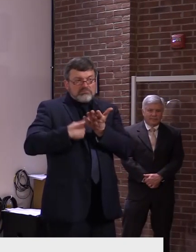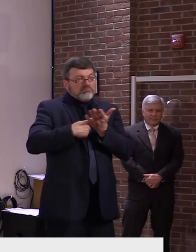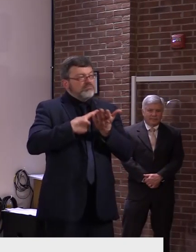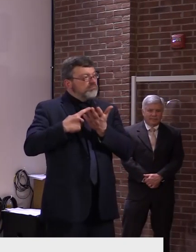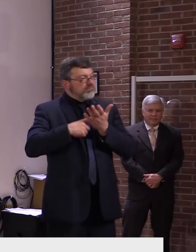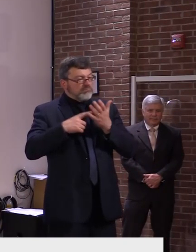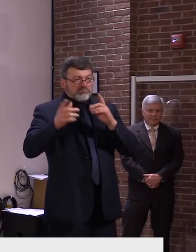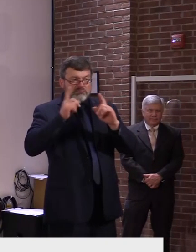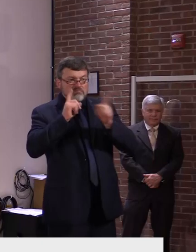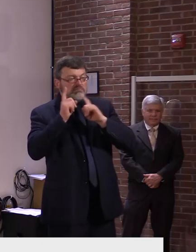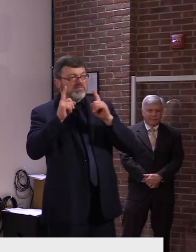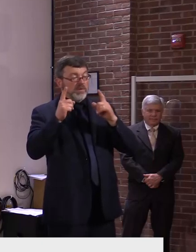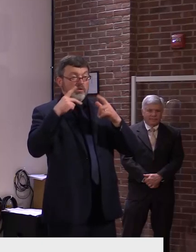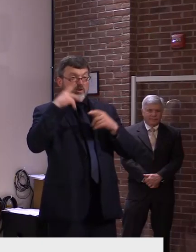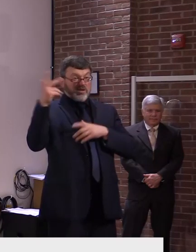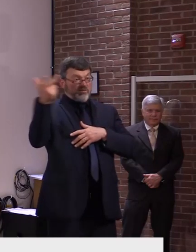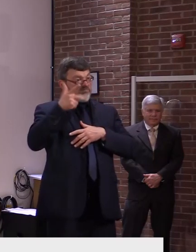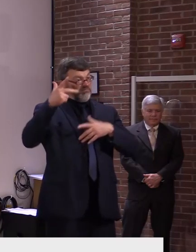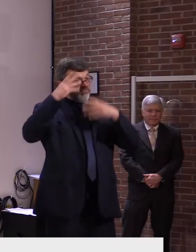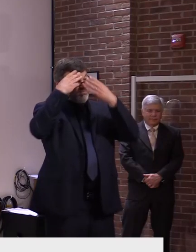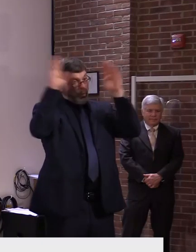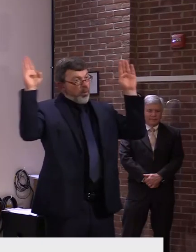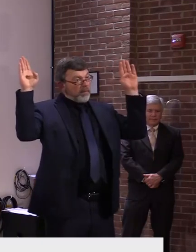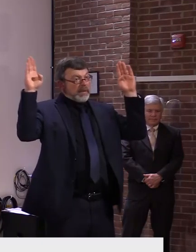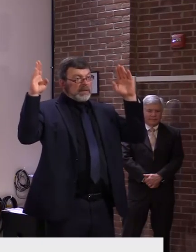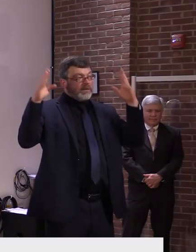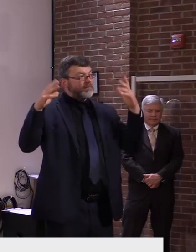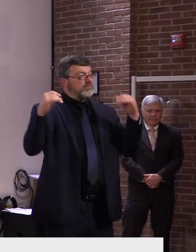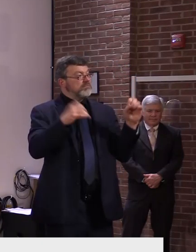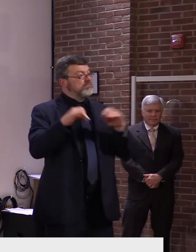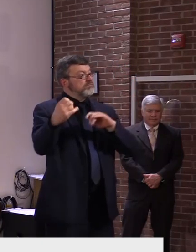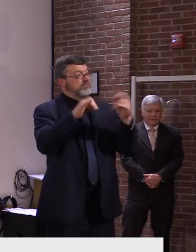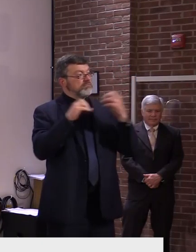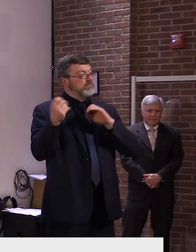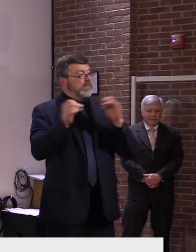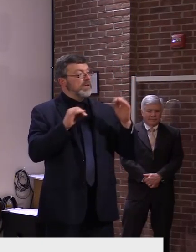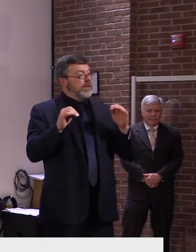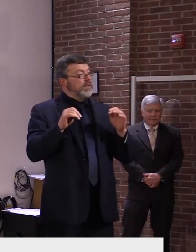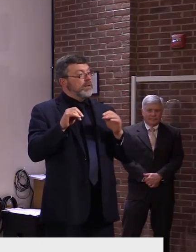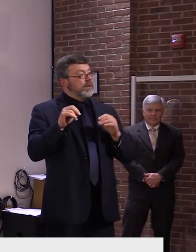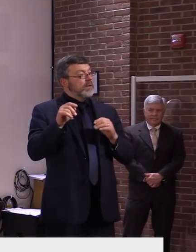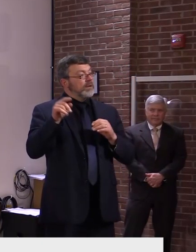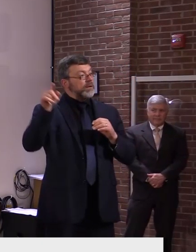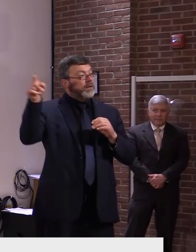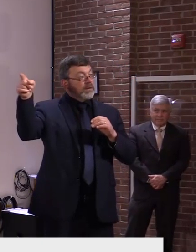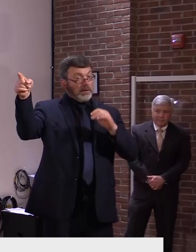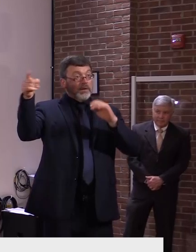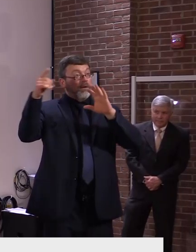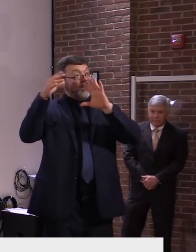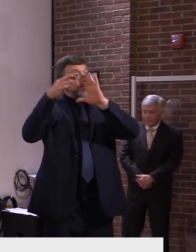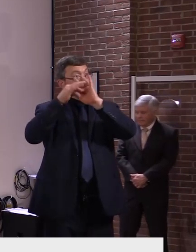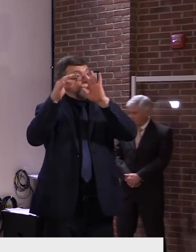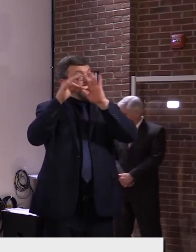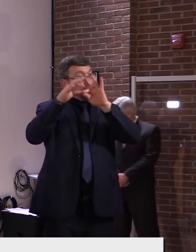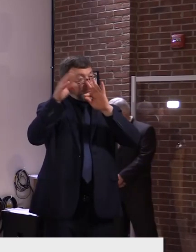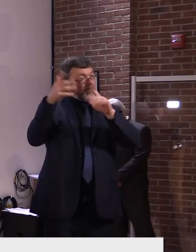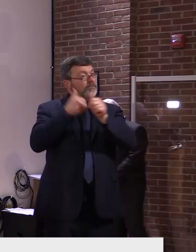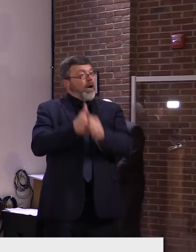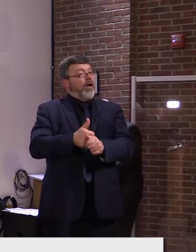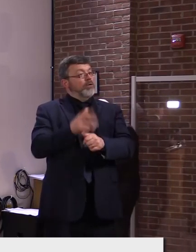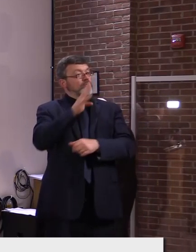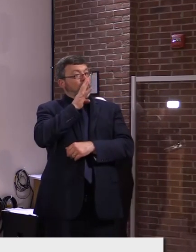and they adhere to their word, and everything's been working fine. We don't agree on everything, but